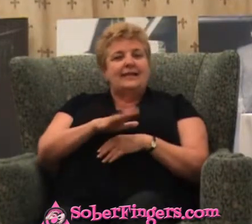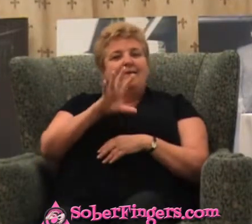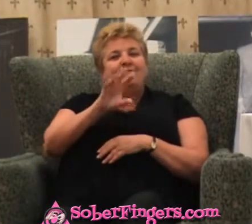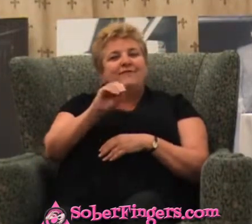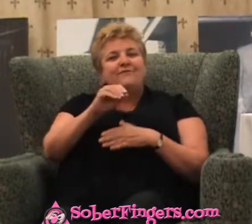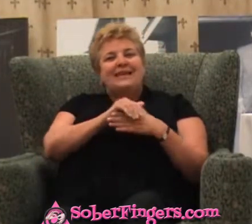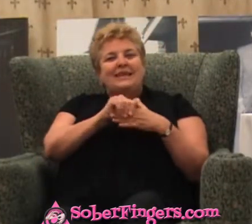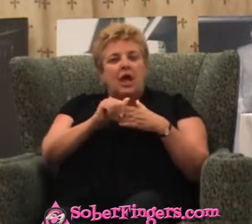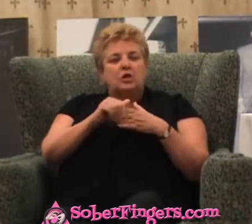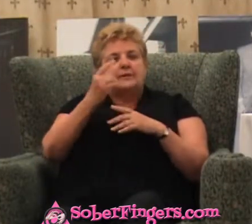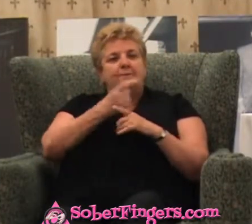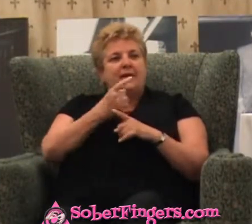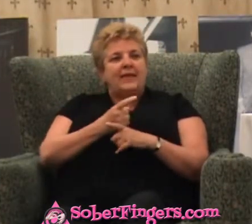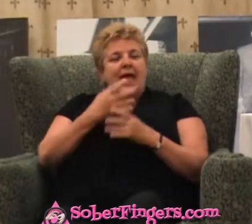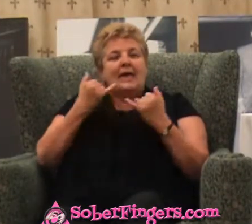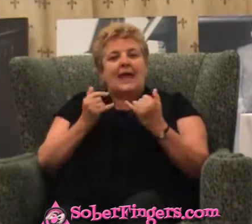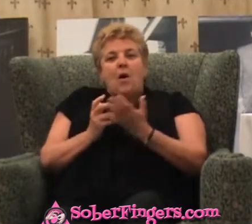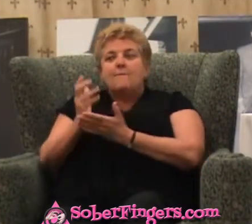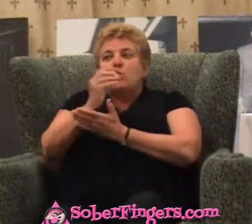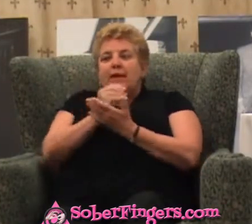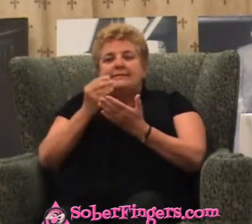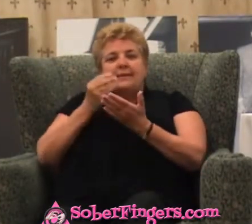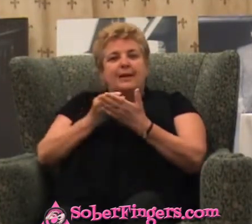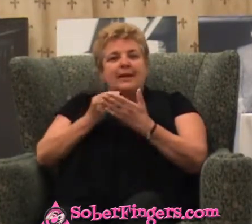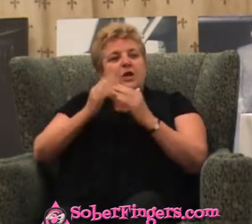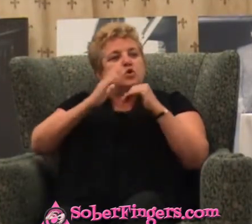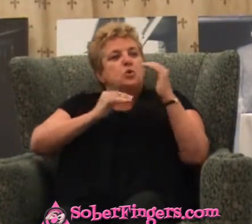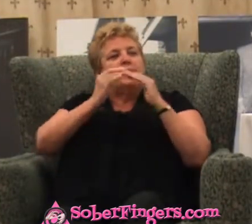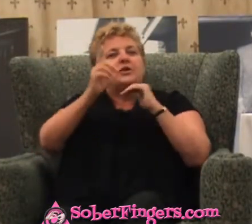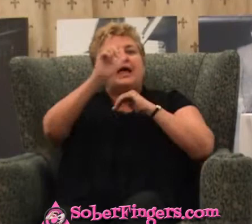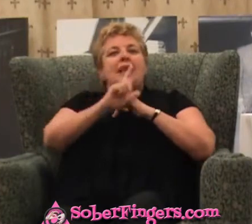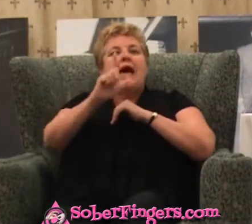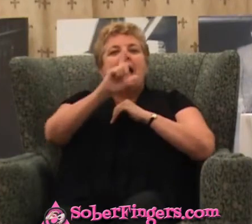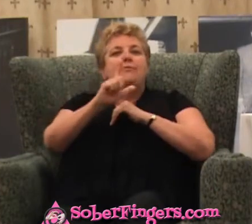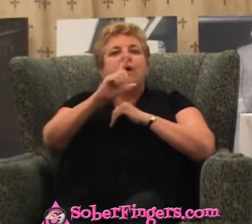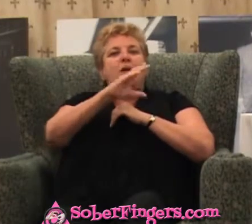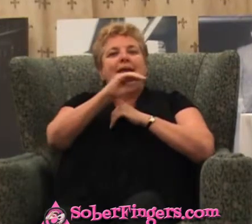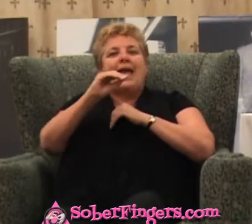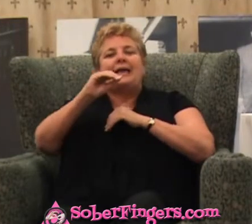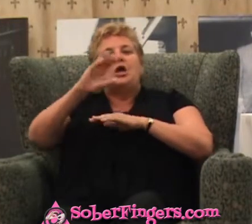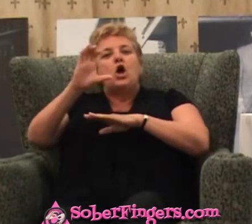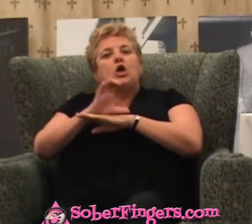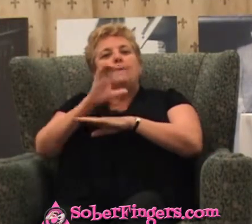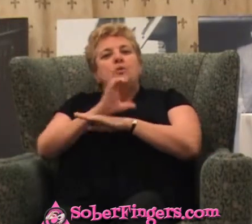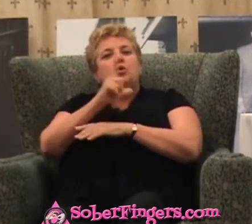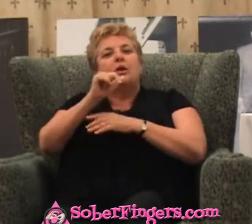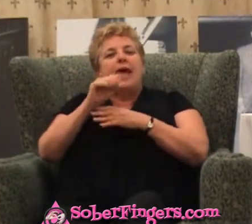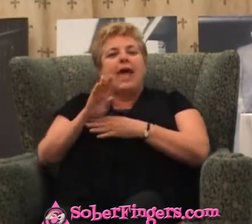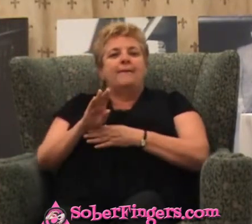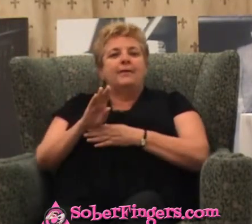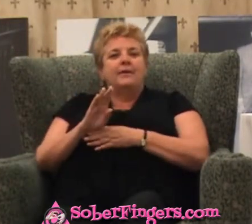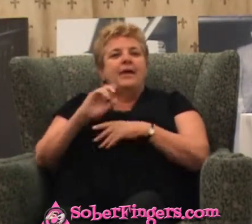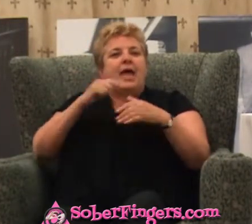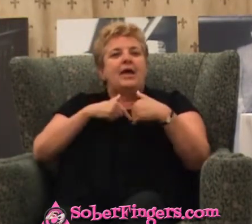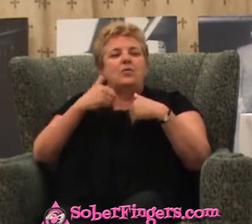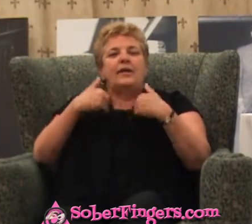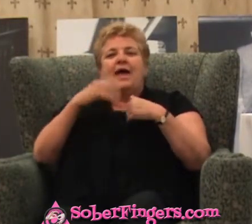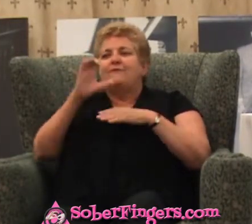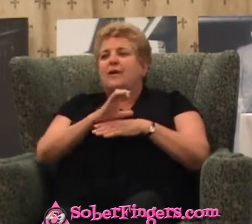but now I'm raising money to build a library computer lab. We have computers coming in, the books coming